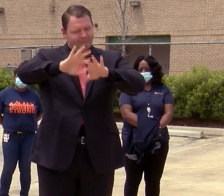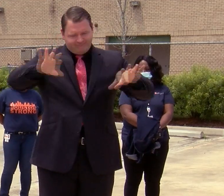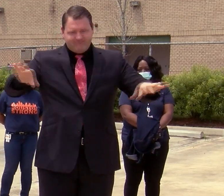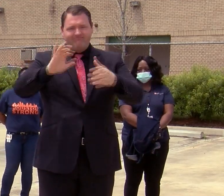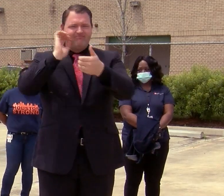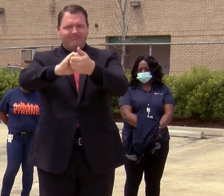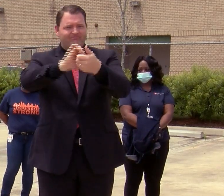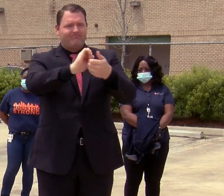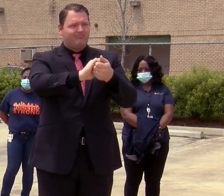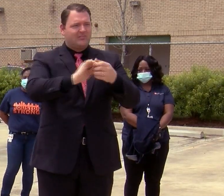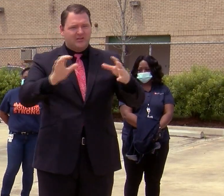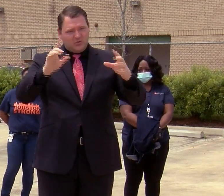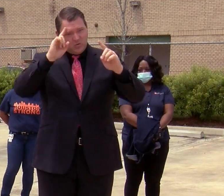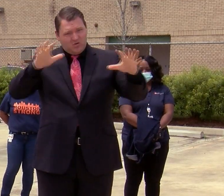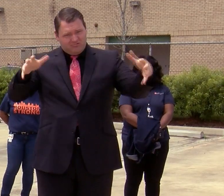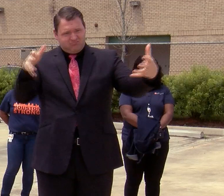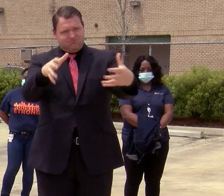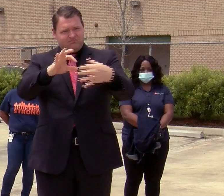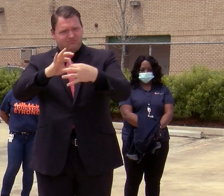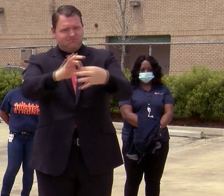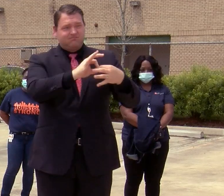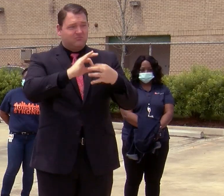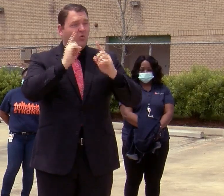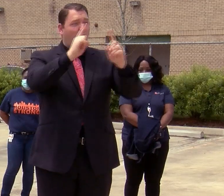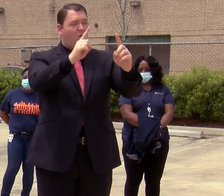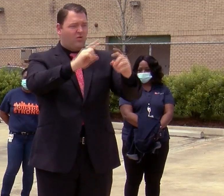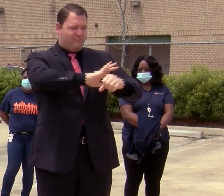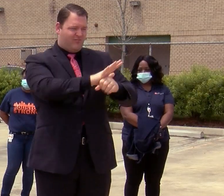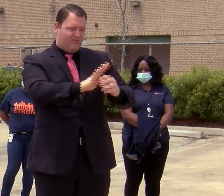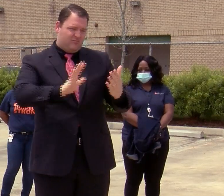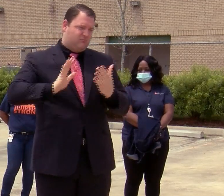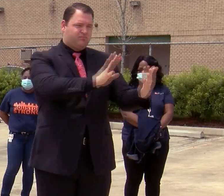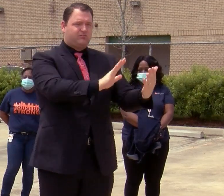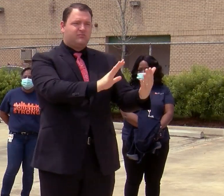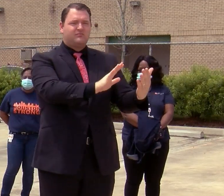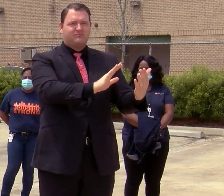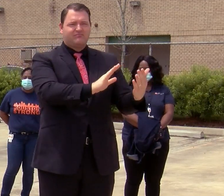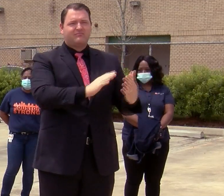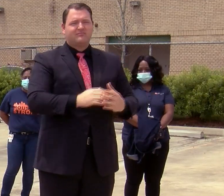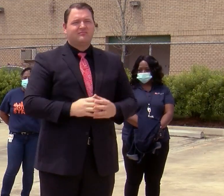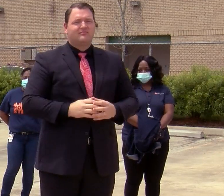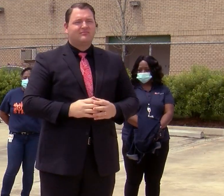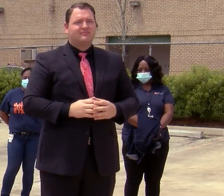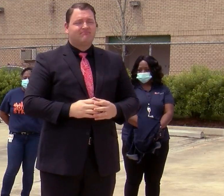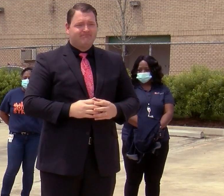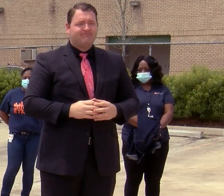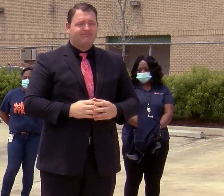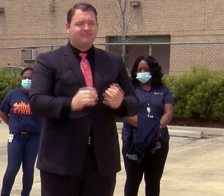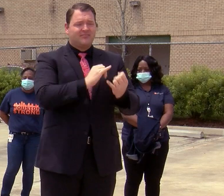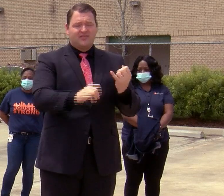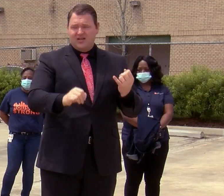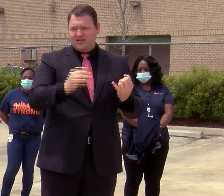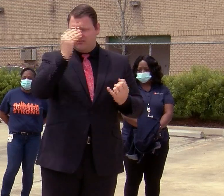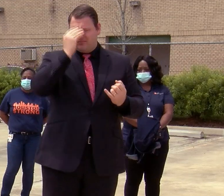that we can impact this problem, this coronavirus. Finally, Mayor, I want you to know